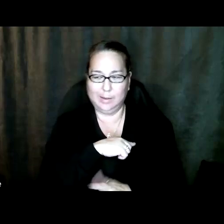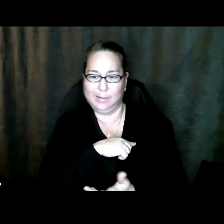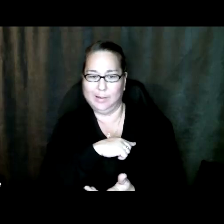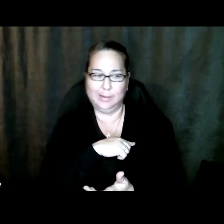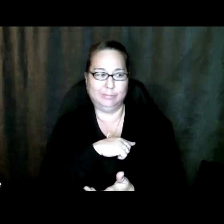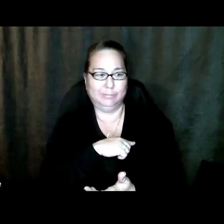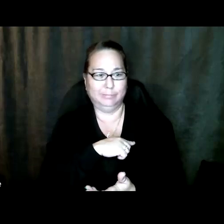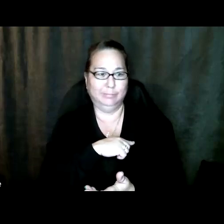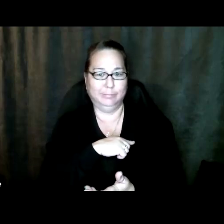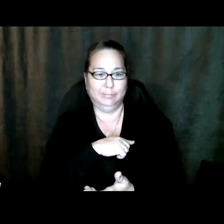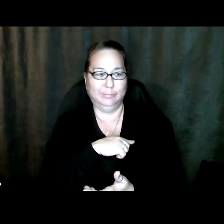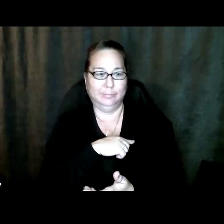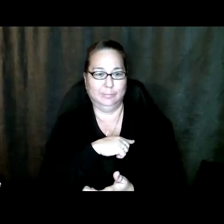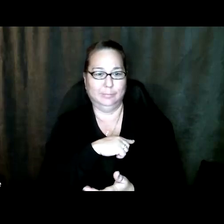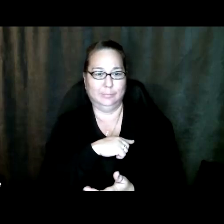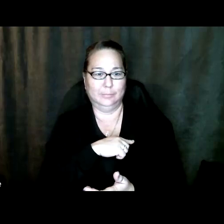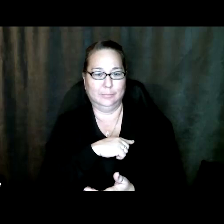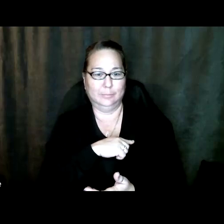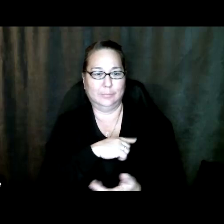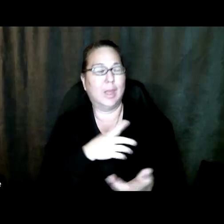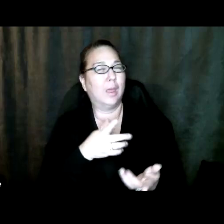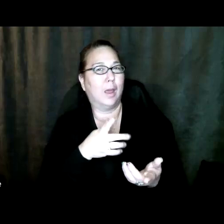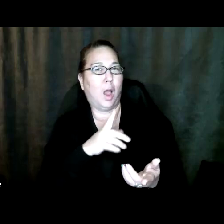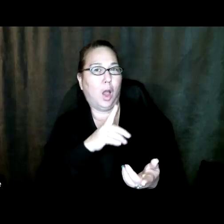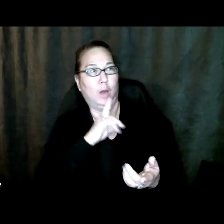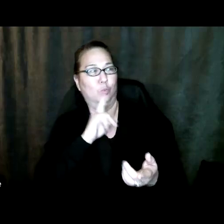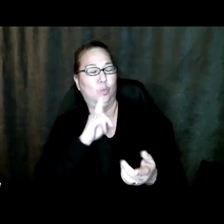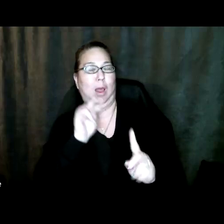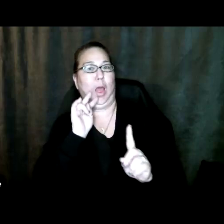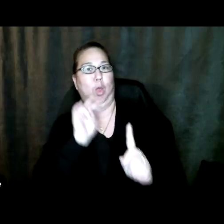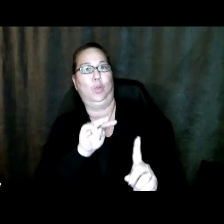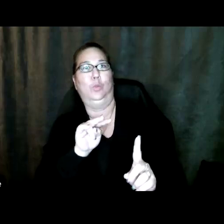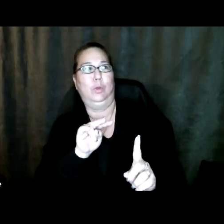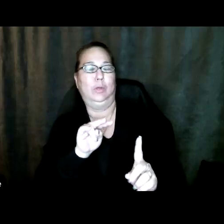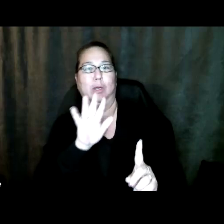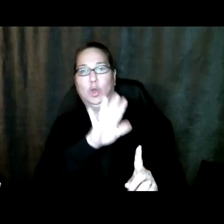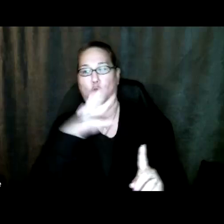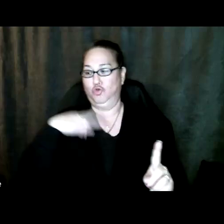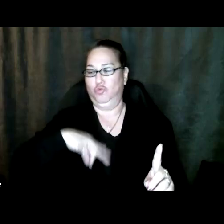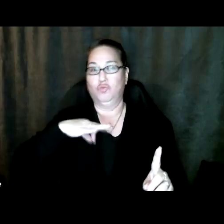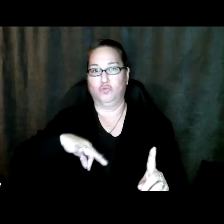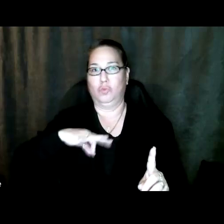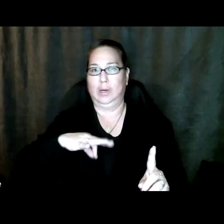happens from a practical matter of the accumulation of credits, if that makes sense. Yeah.